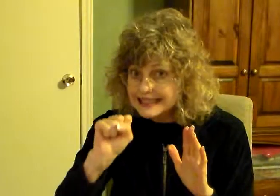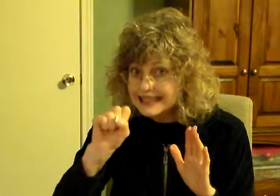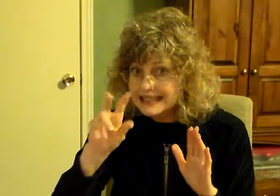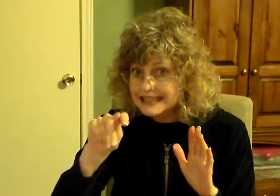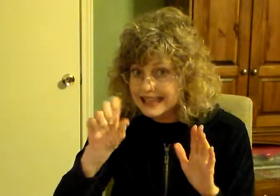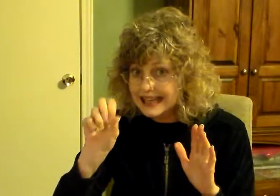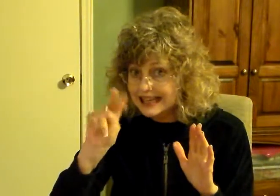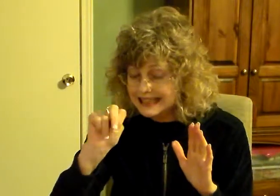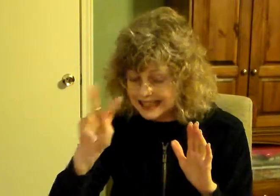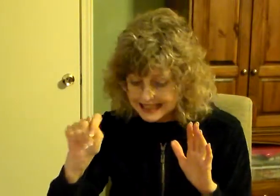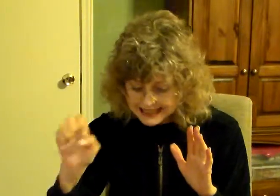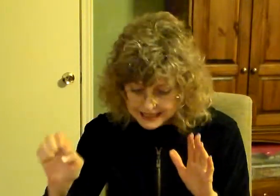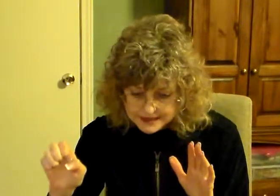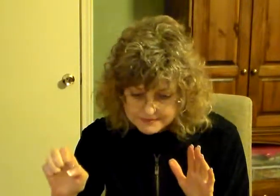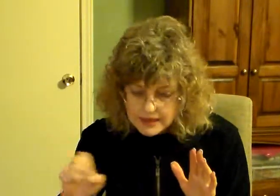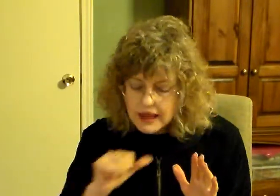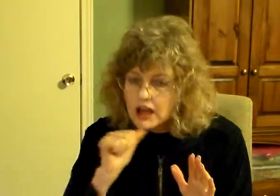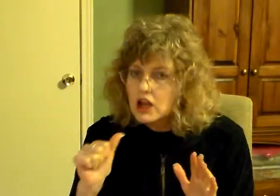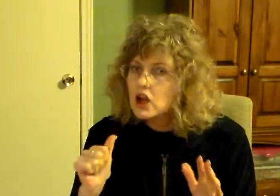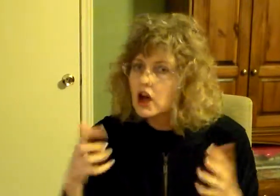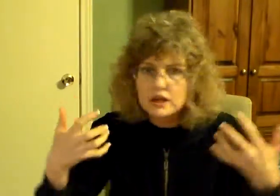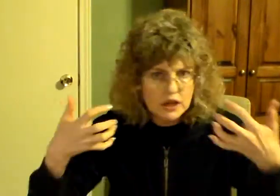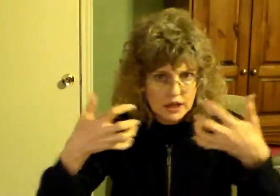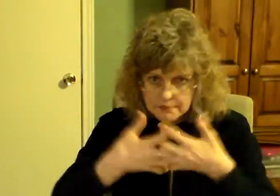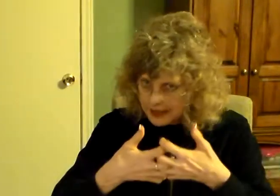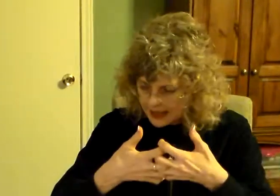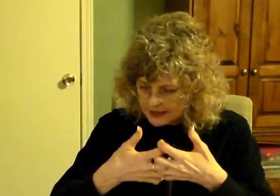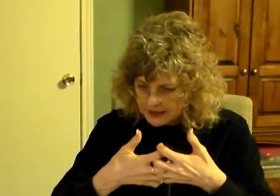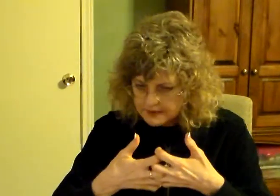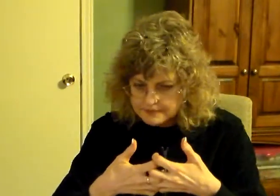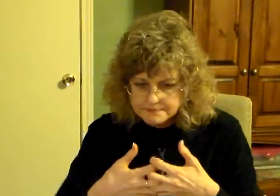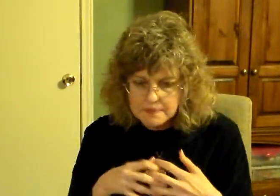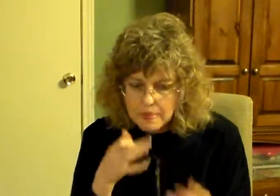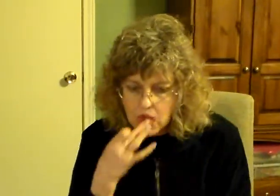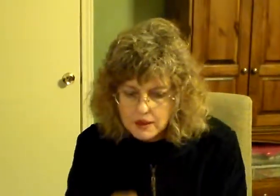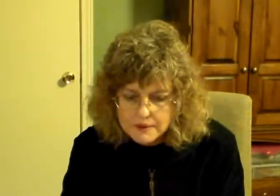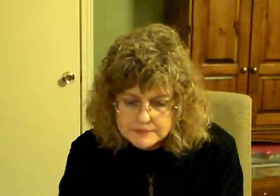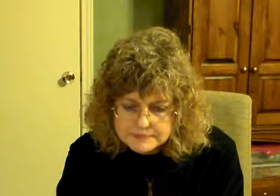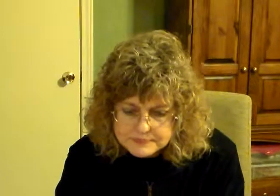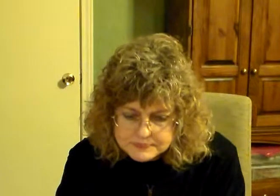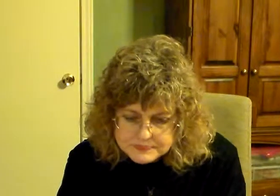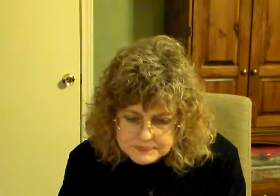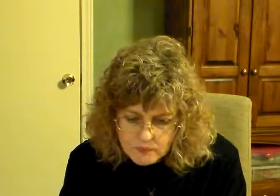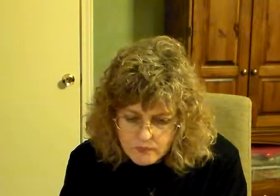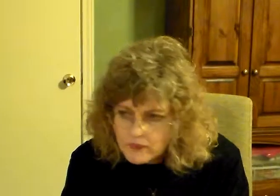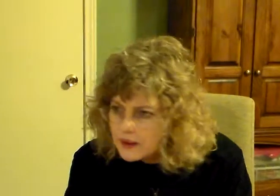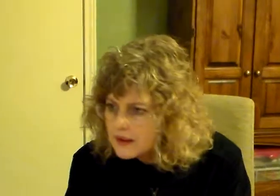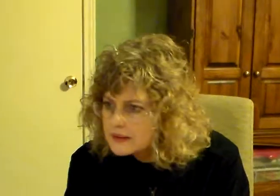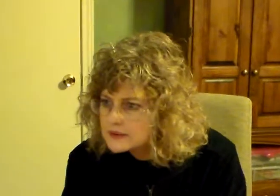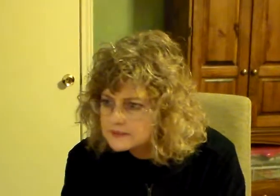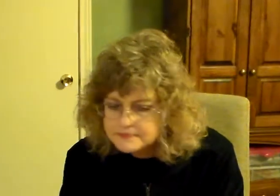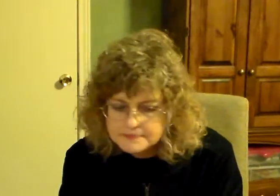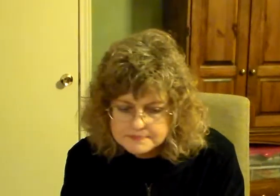Synthesis reaction. In general, 2 substances, normally elements, combine to form just one